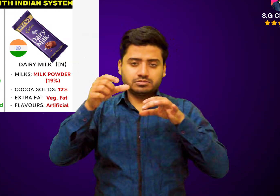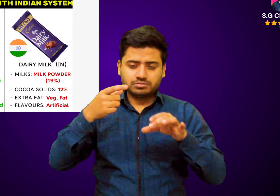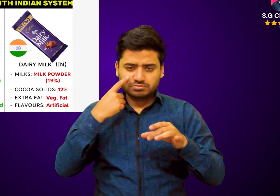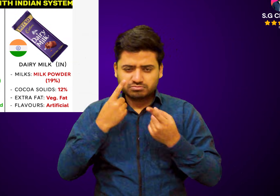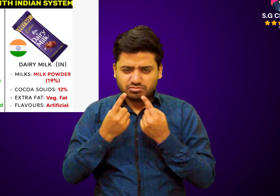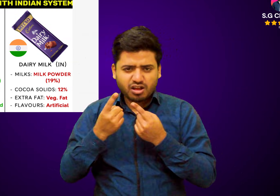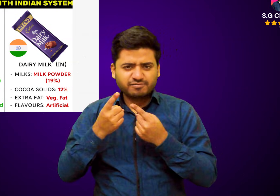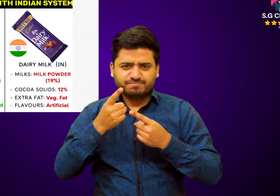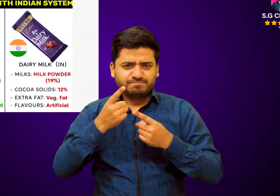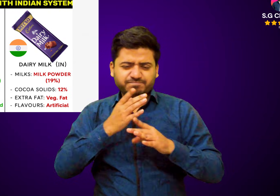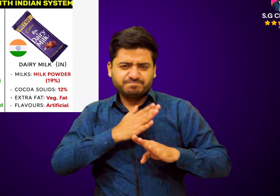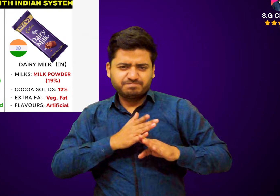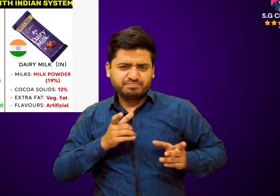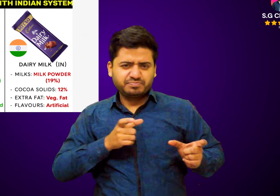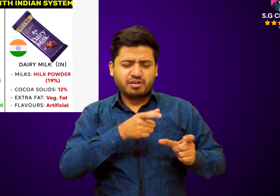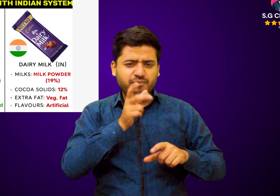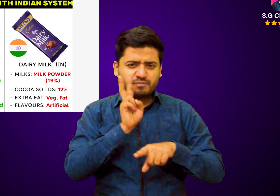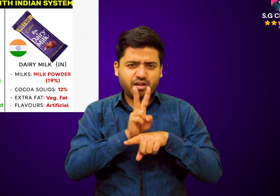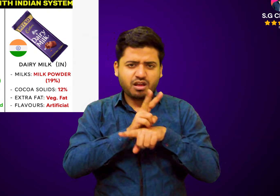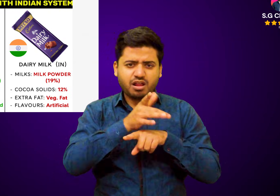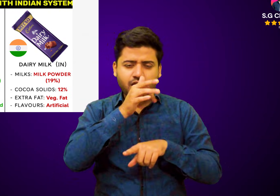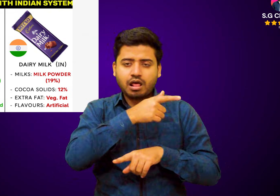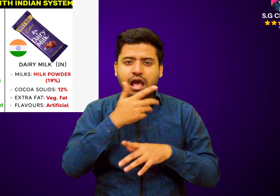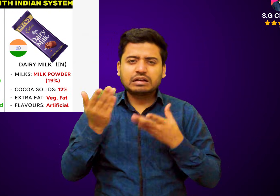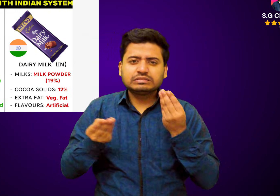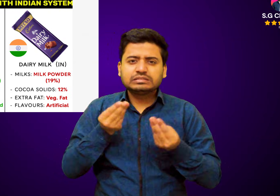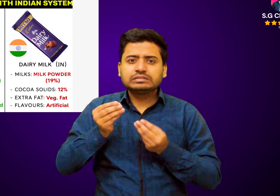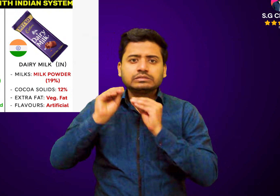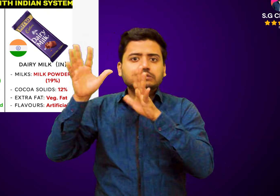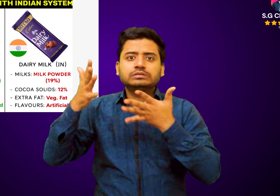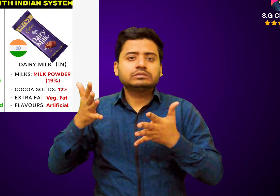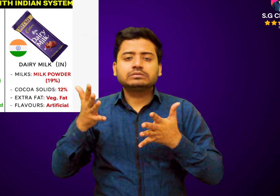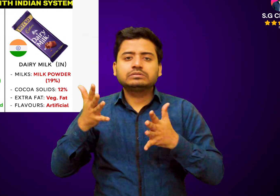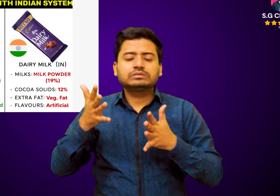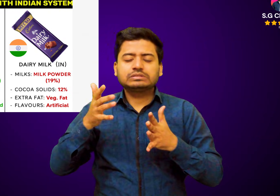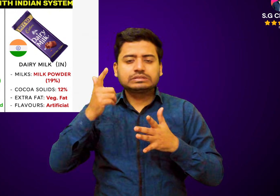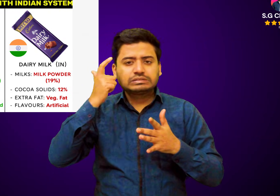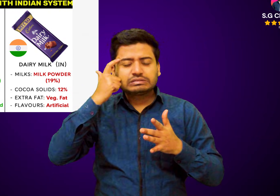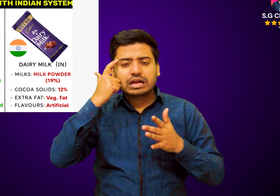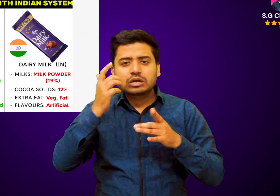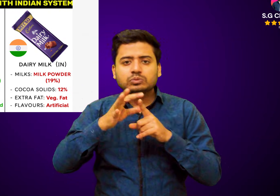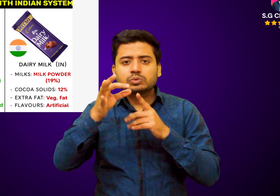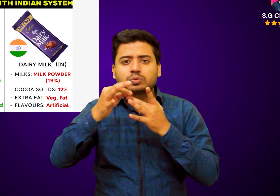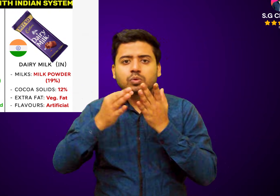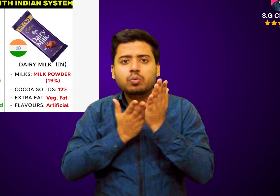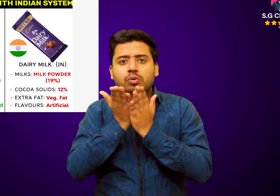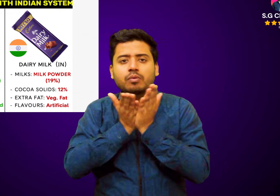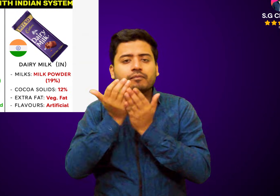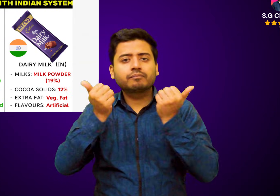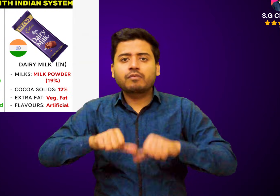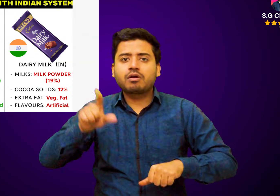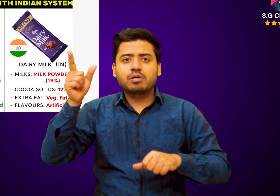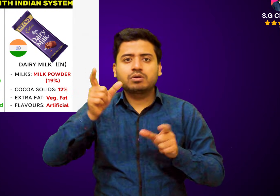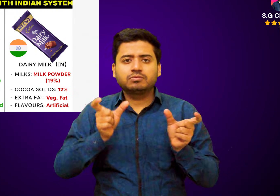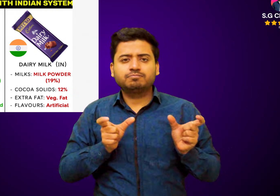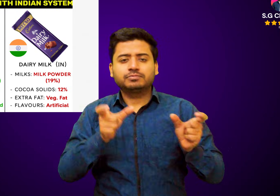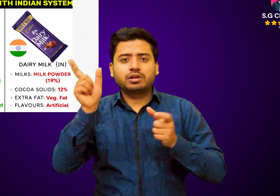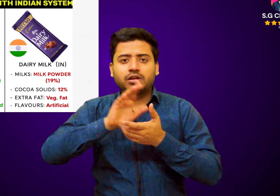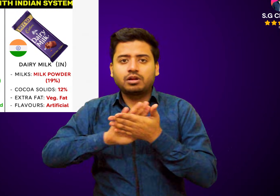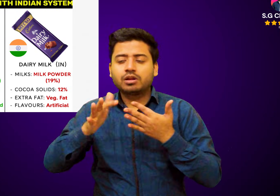that sometimes appears on chocolate is known as chocolate bloom. It's a harmless surface phenomenon caused by changes in the fat or